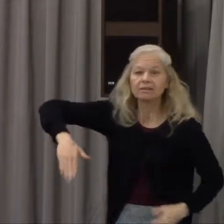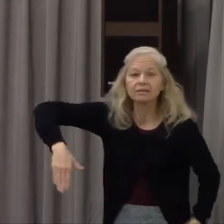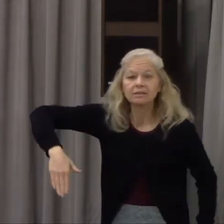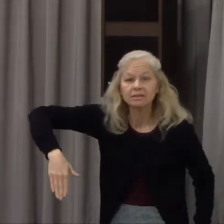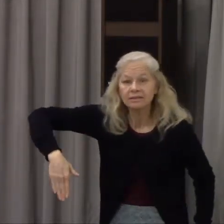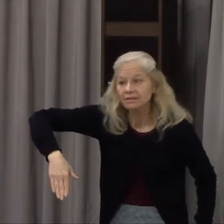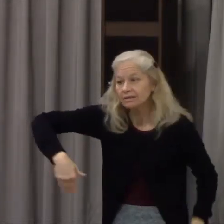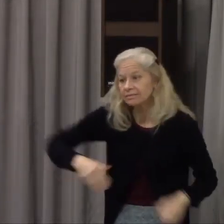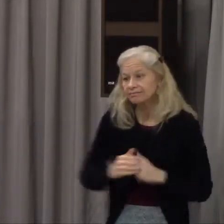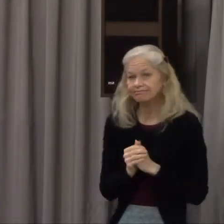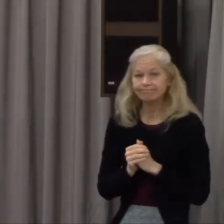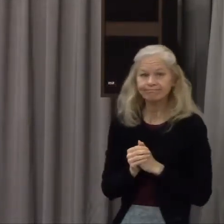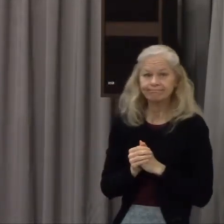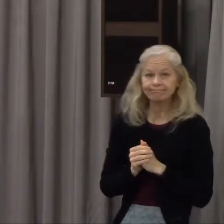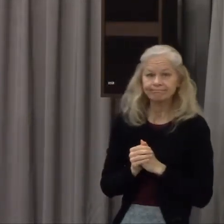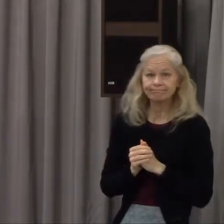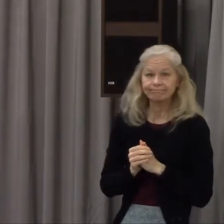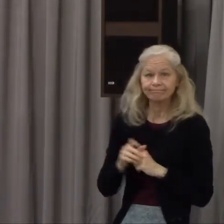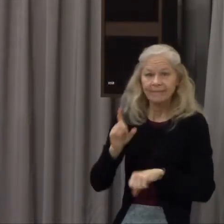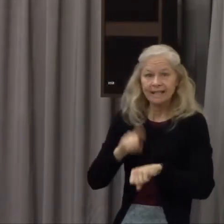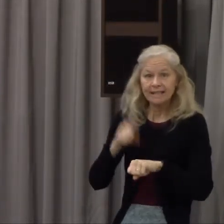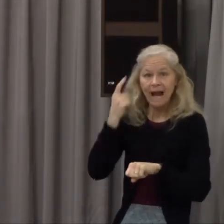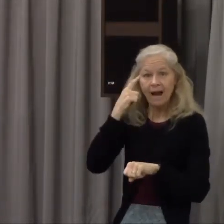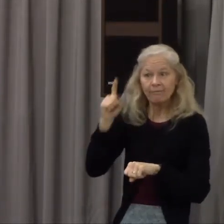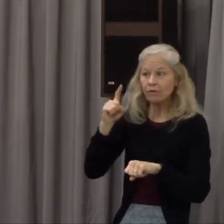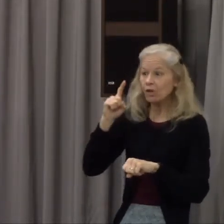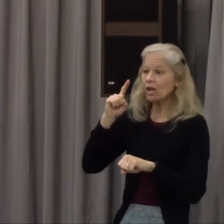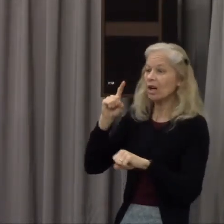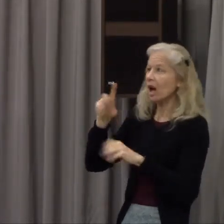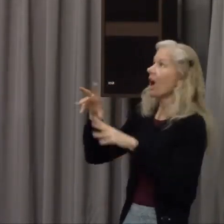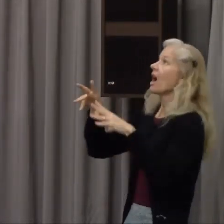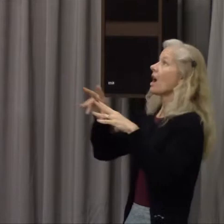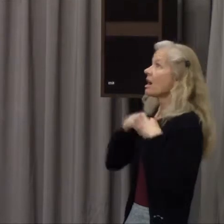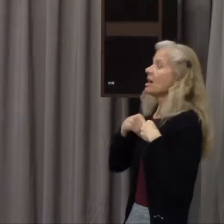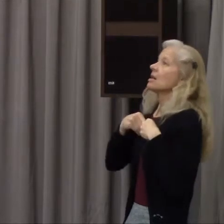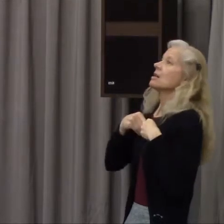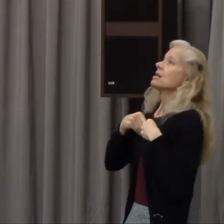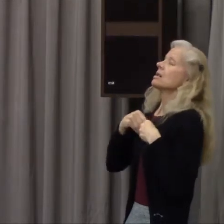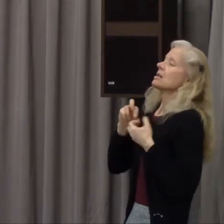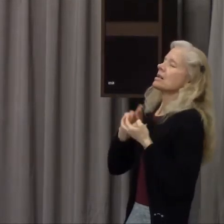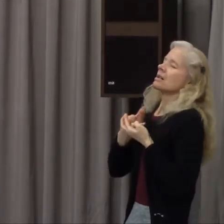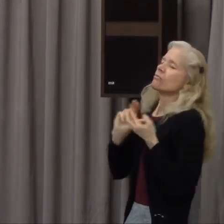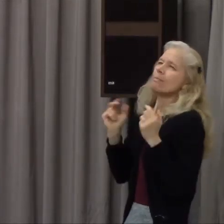will be over if they don't get that right now. Mm-hmm. They'll see this word again.